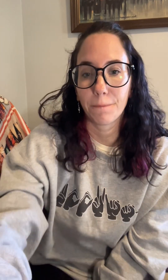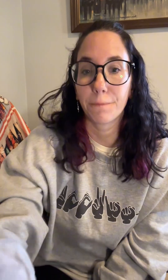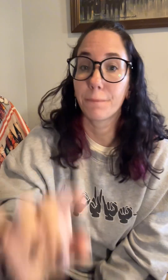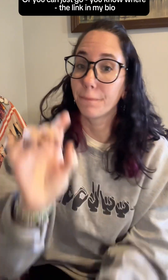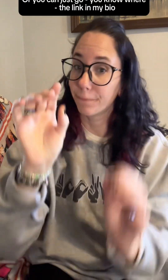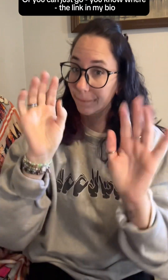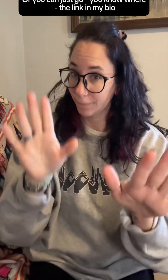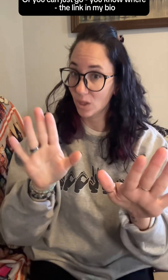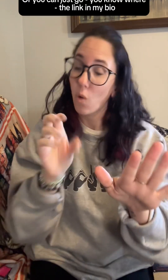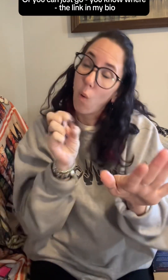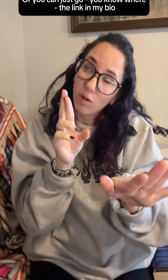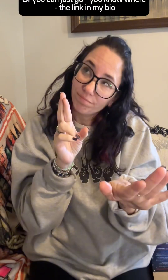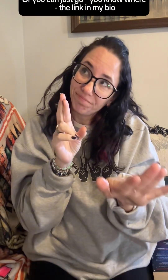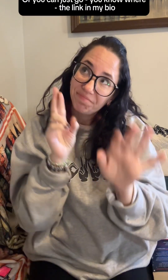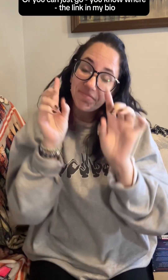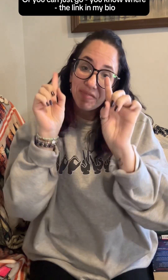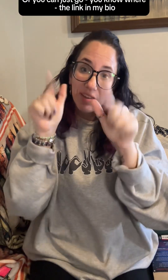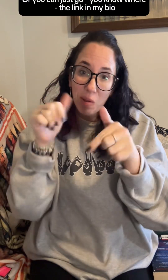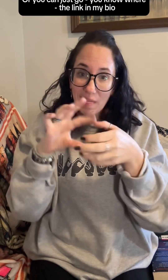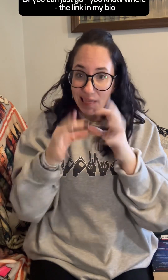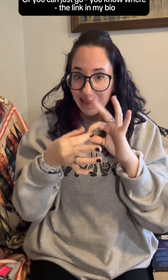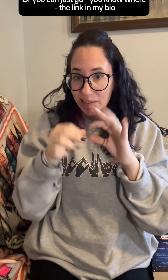Or you could just go, you know where, the link in my bio.